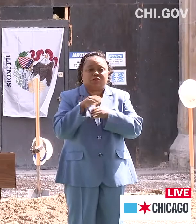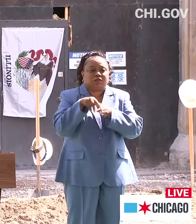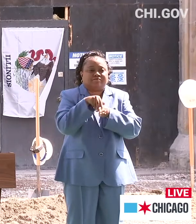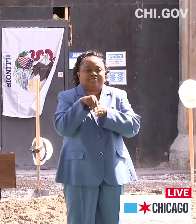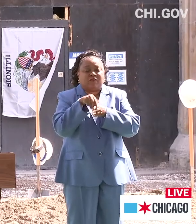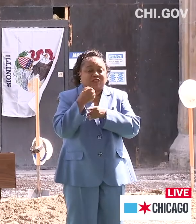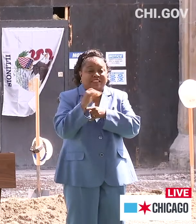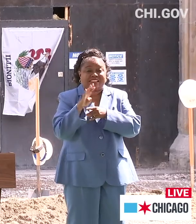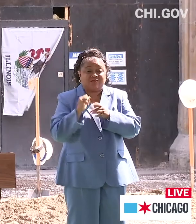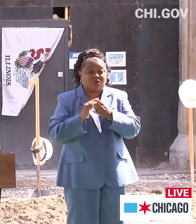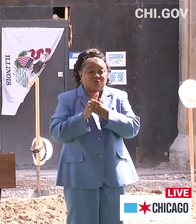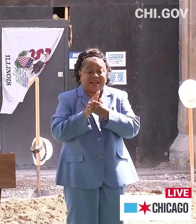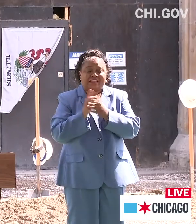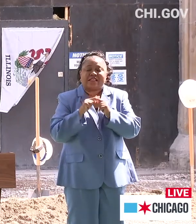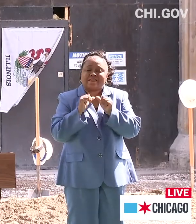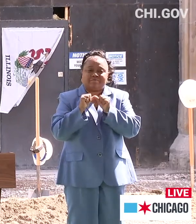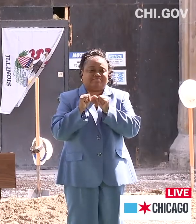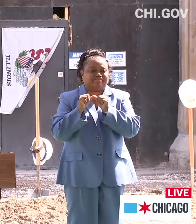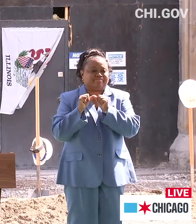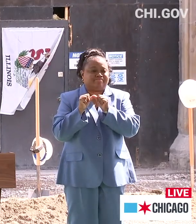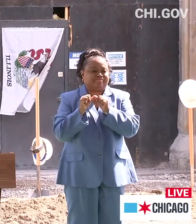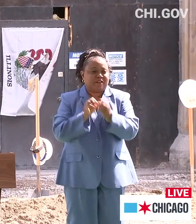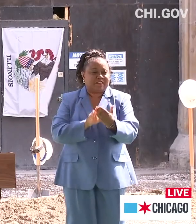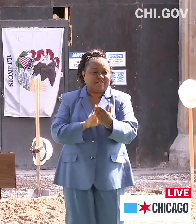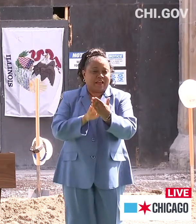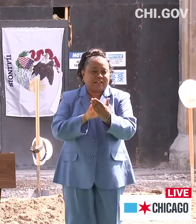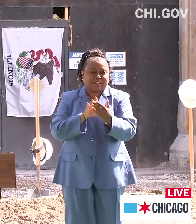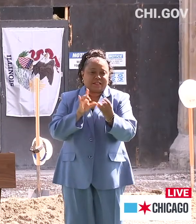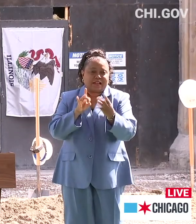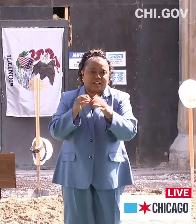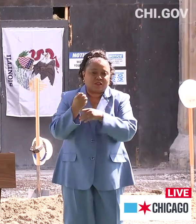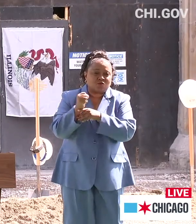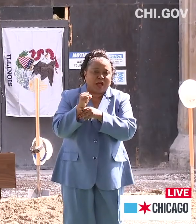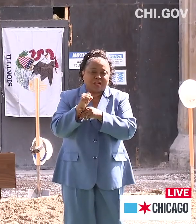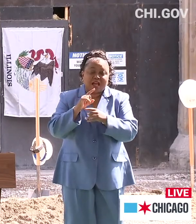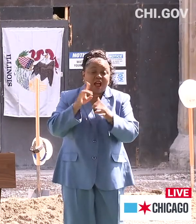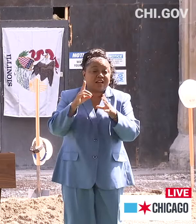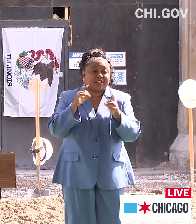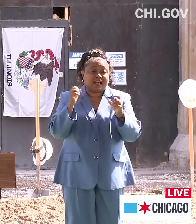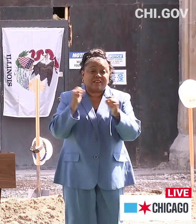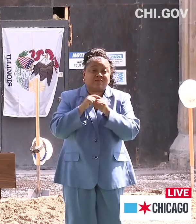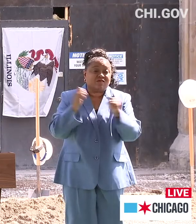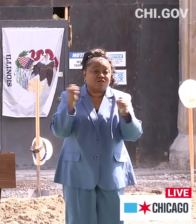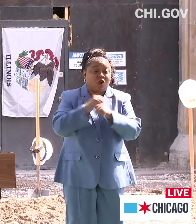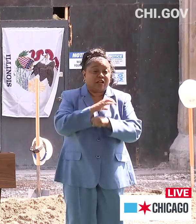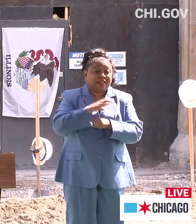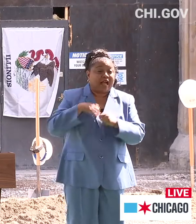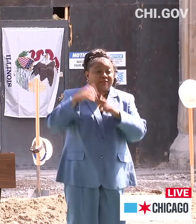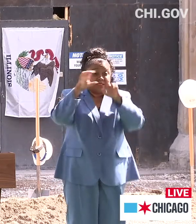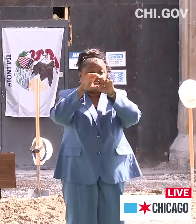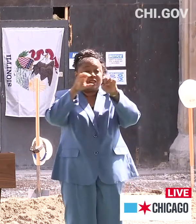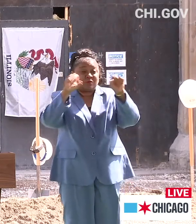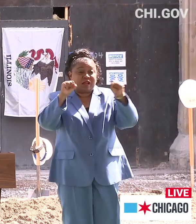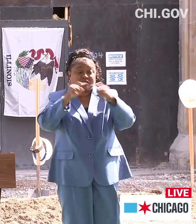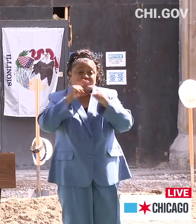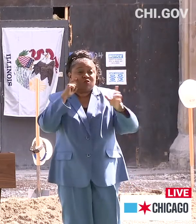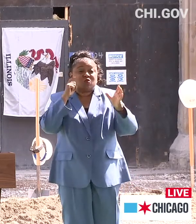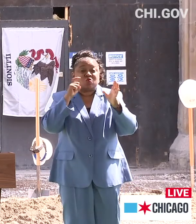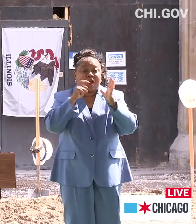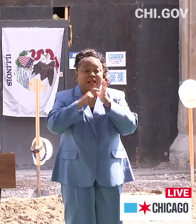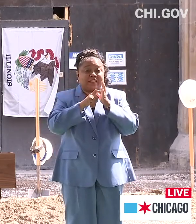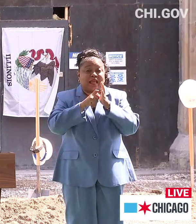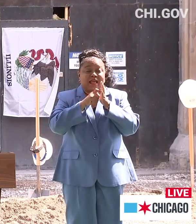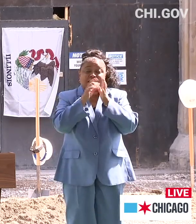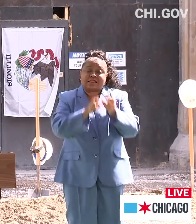for civil rights. They stood strong in the face of deadly riots and ultimately forced Congress and the President to recognize